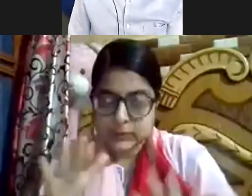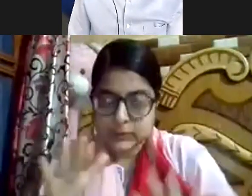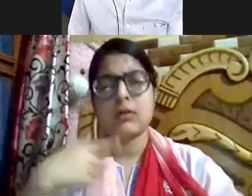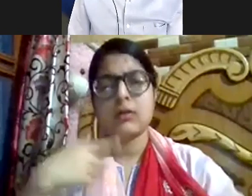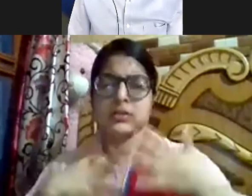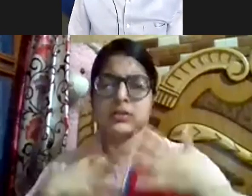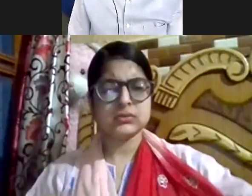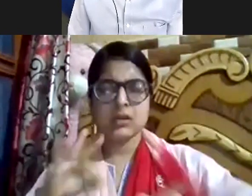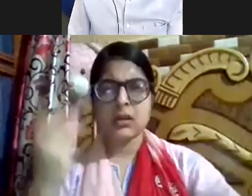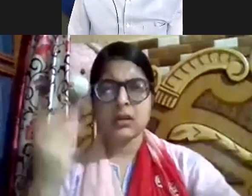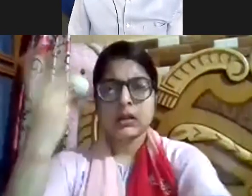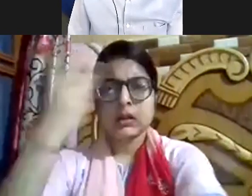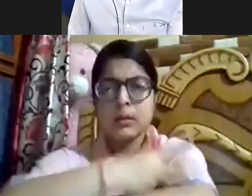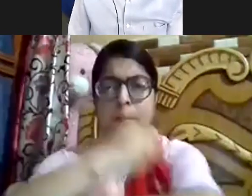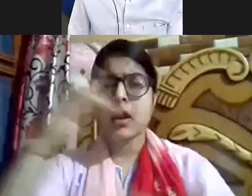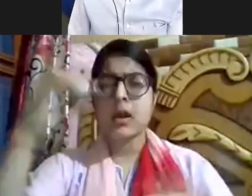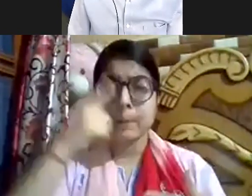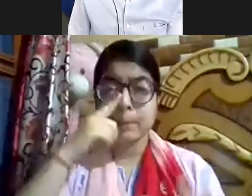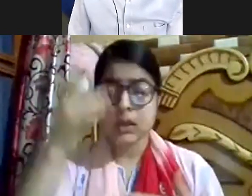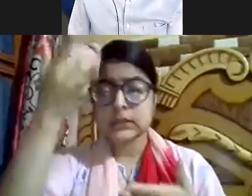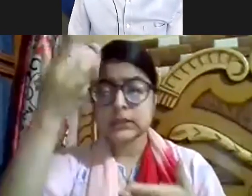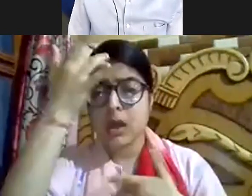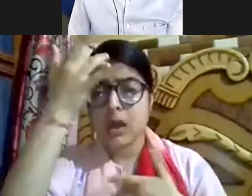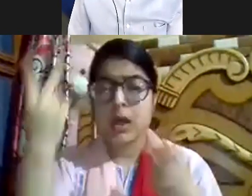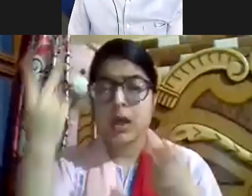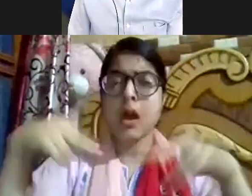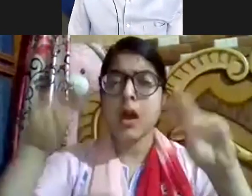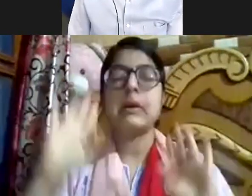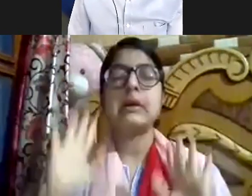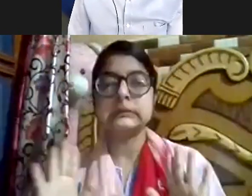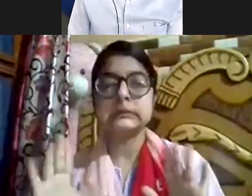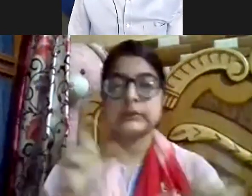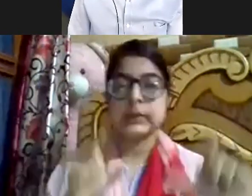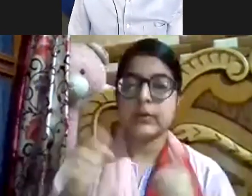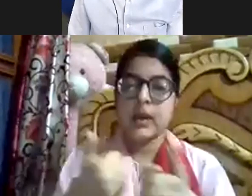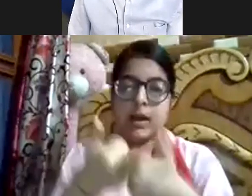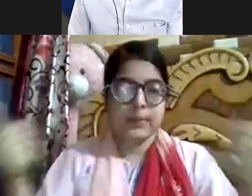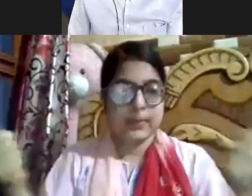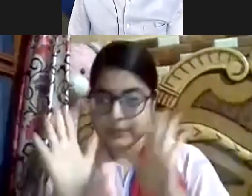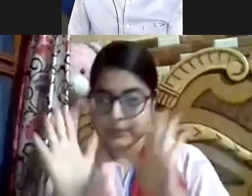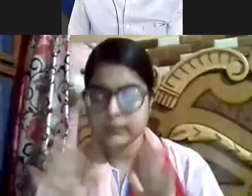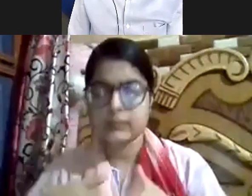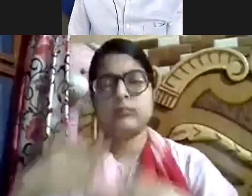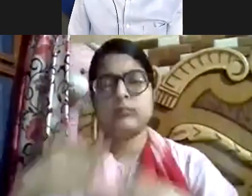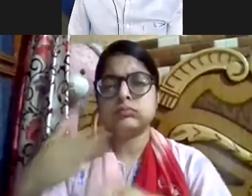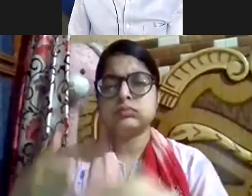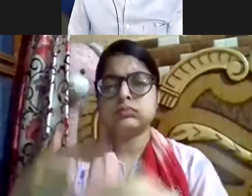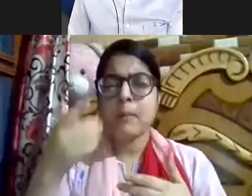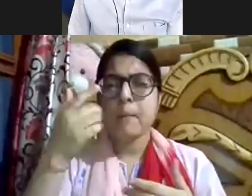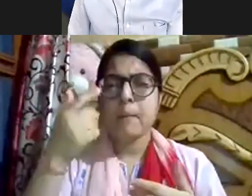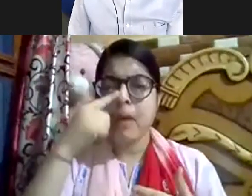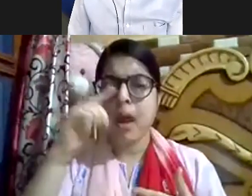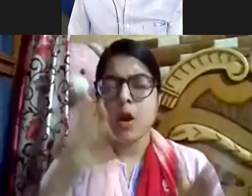So my mother got vaccinated earlier. She was feeling good, but after 2 to 3 days, she got sick, very